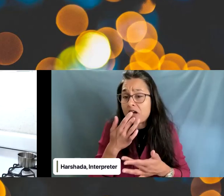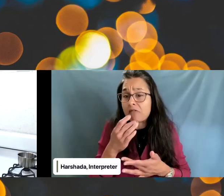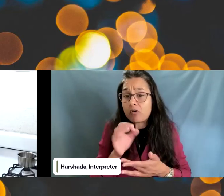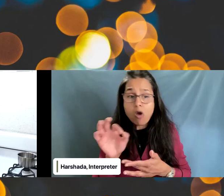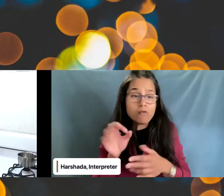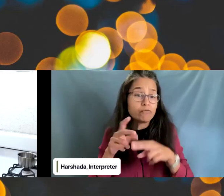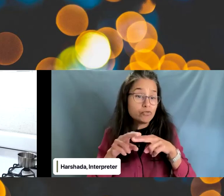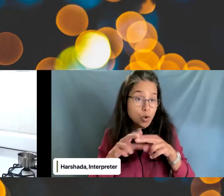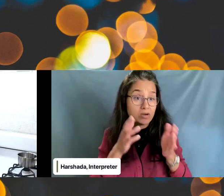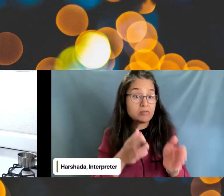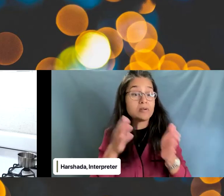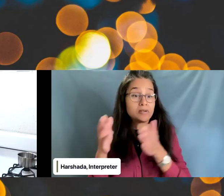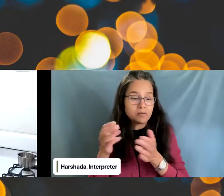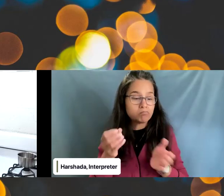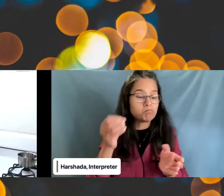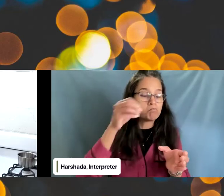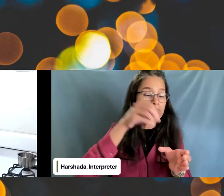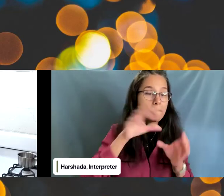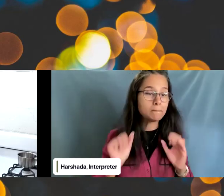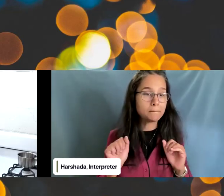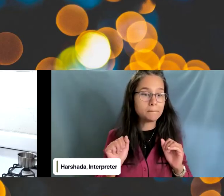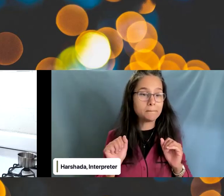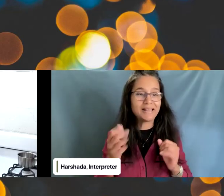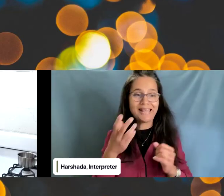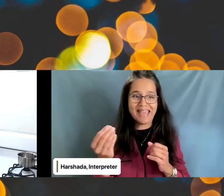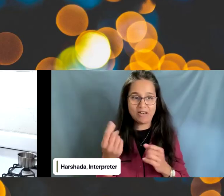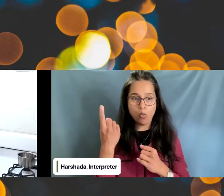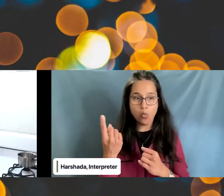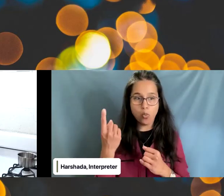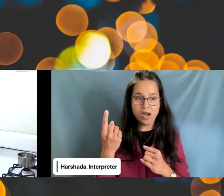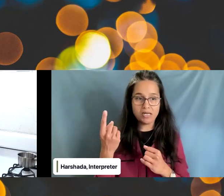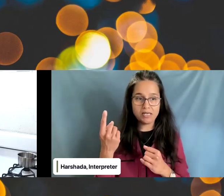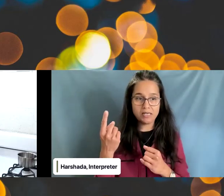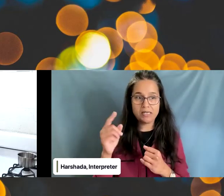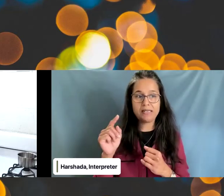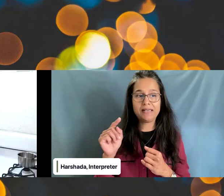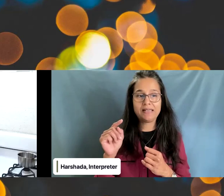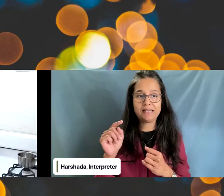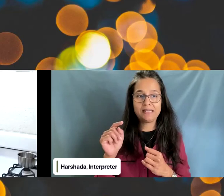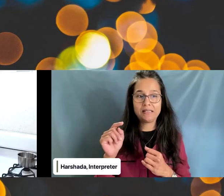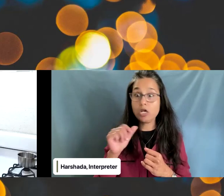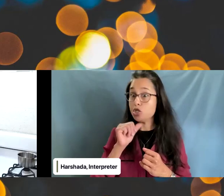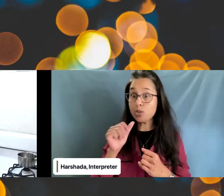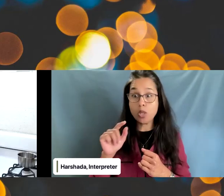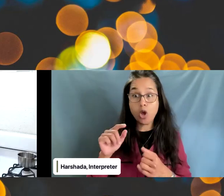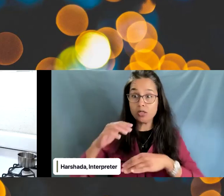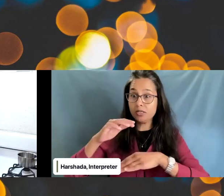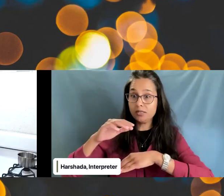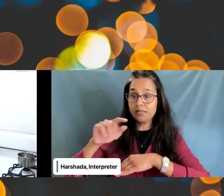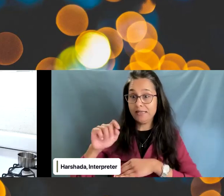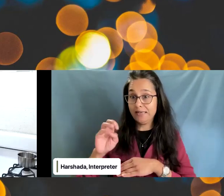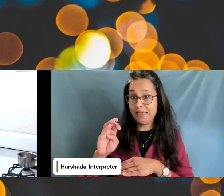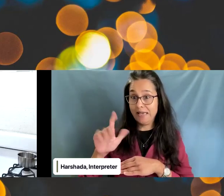And then we're going to use 1 teaspoon, not a tablespoon, 1 teaspoon, not